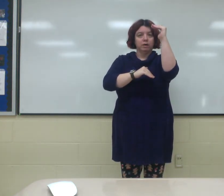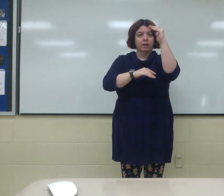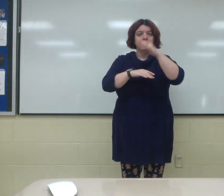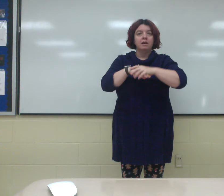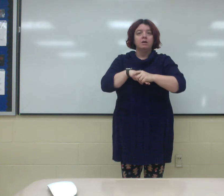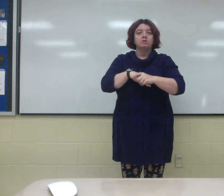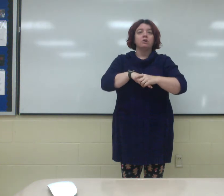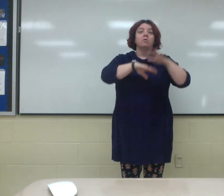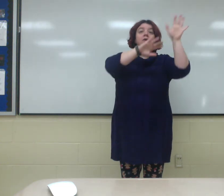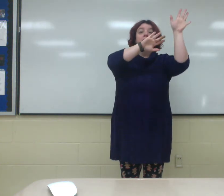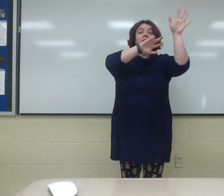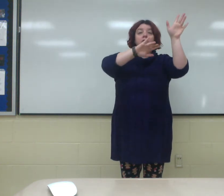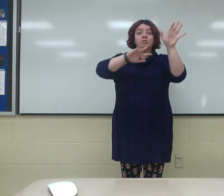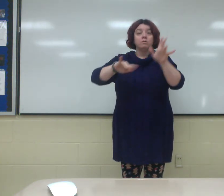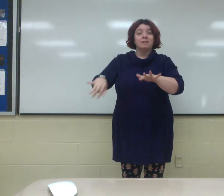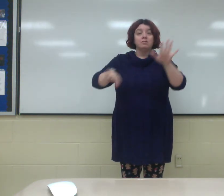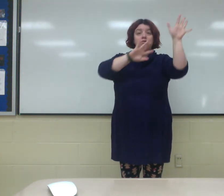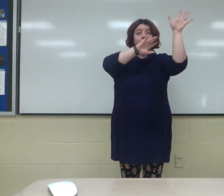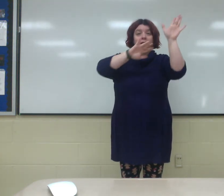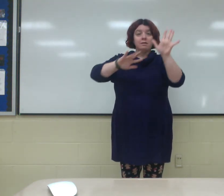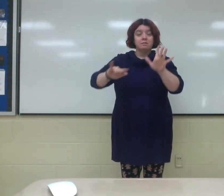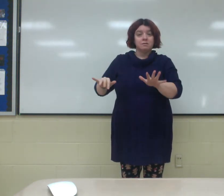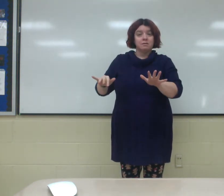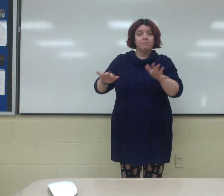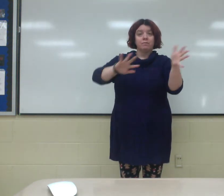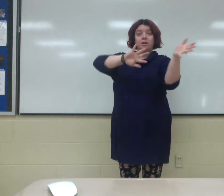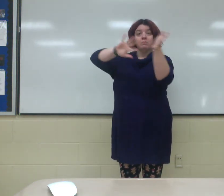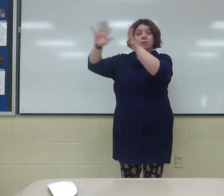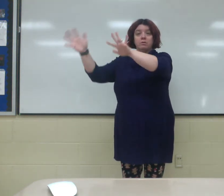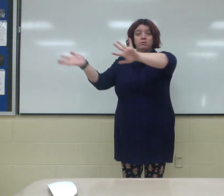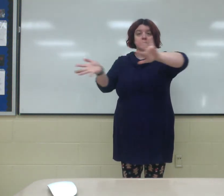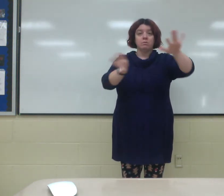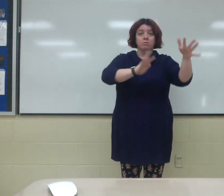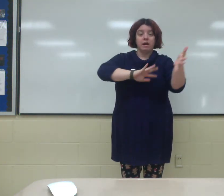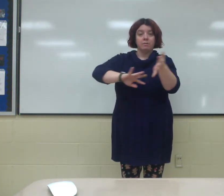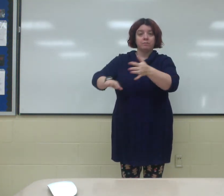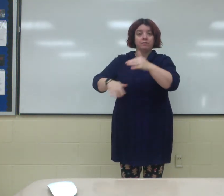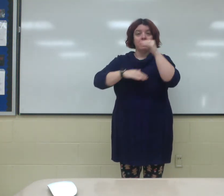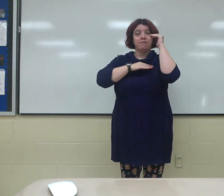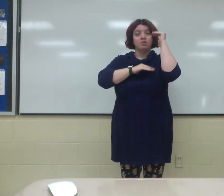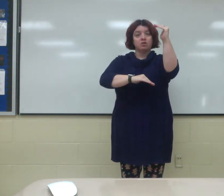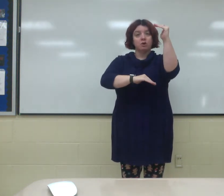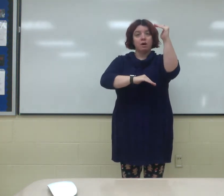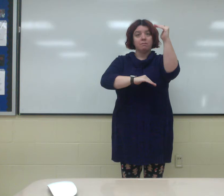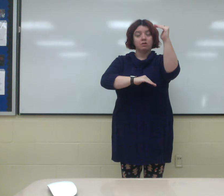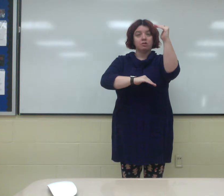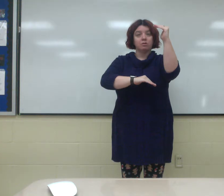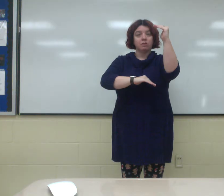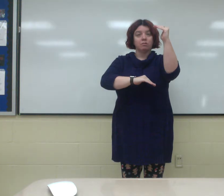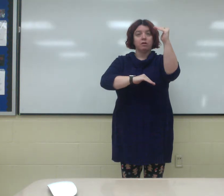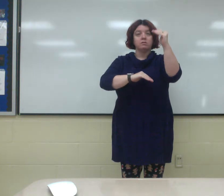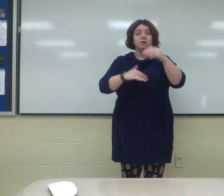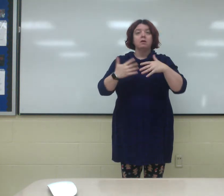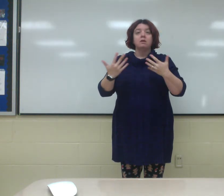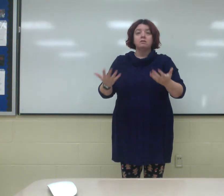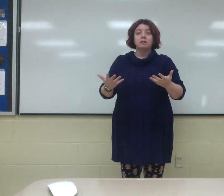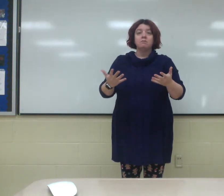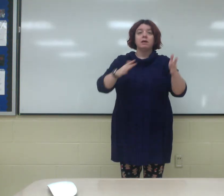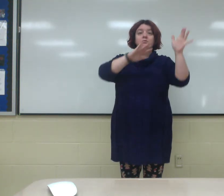okay, so you're doing this twice, then you blow the snow around, and then you show how much snow that there is. Sometimes what